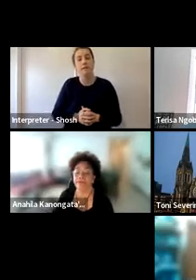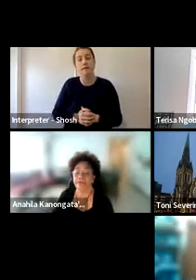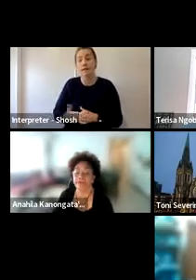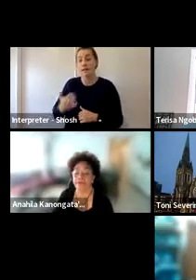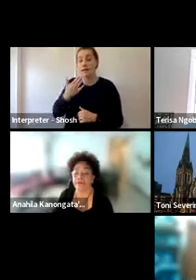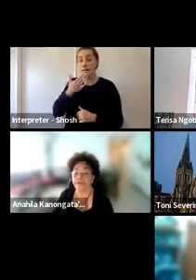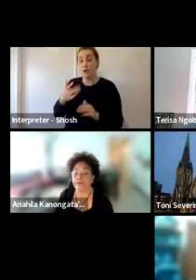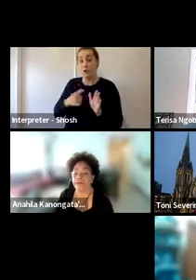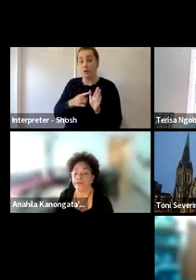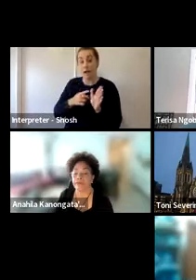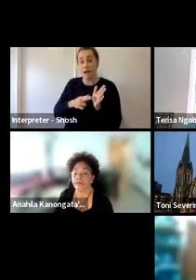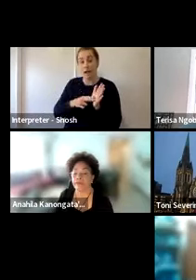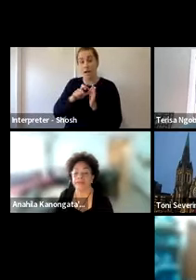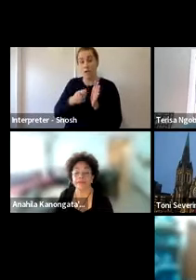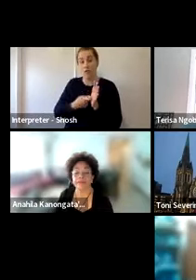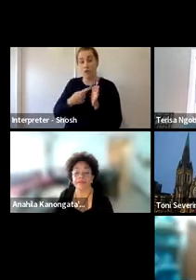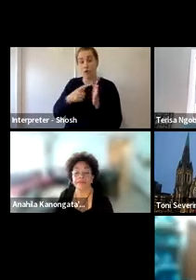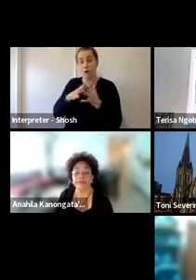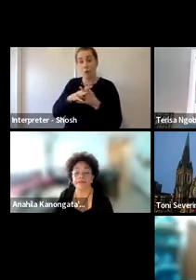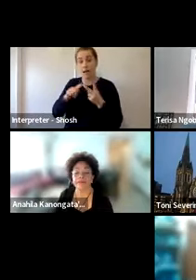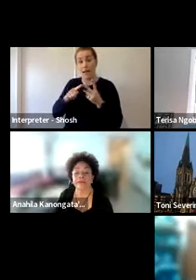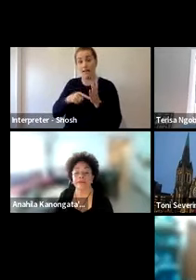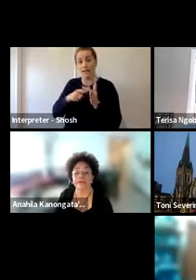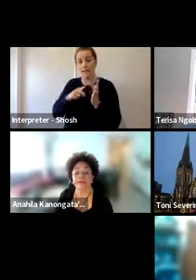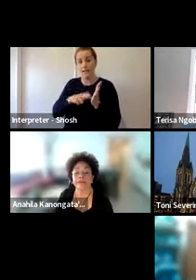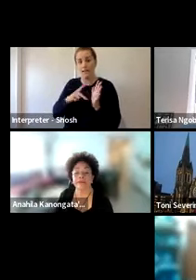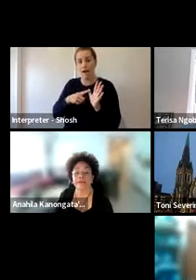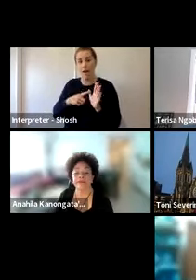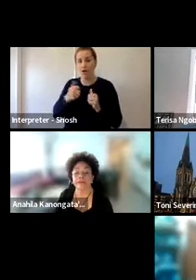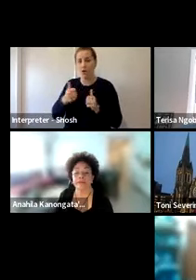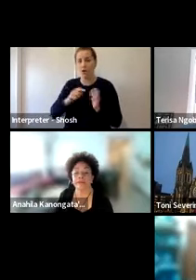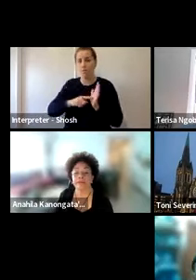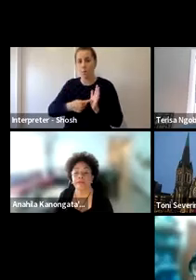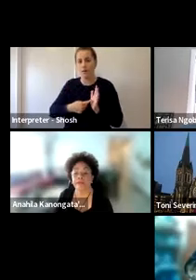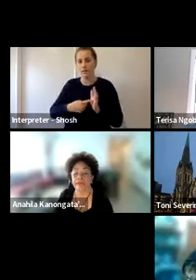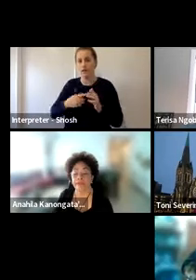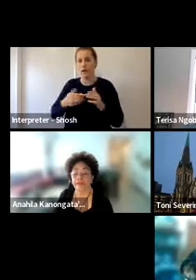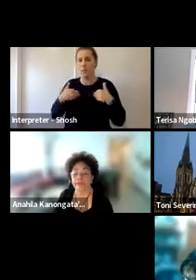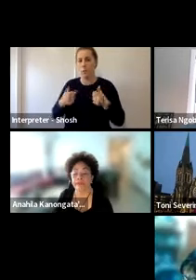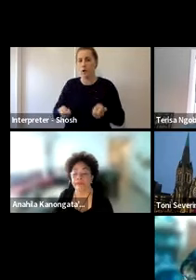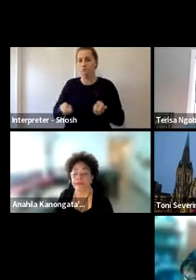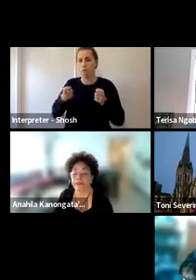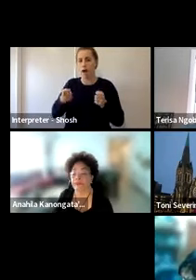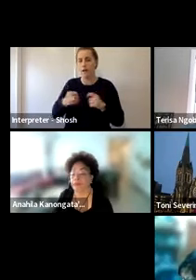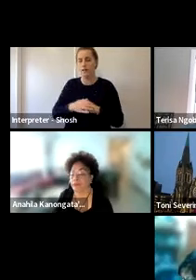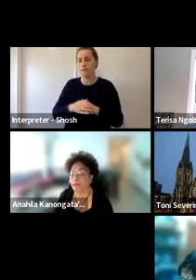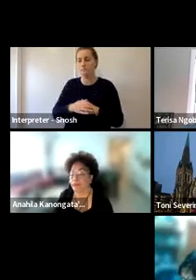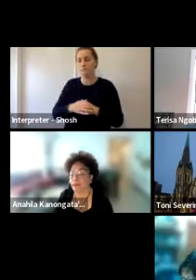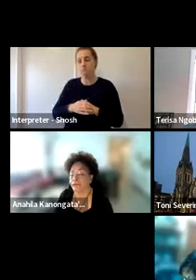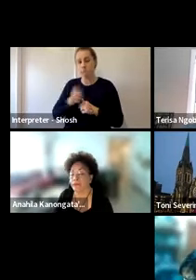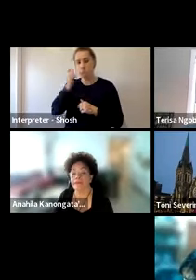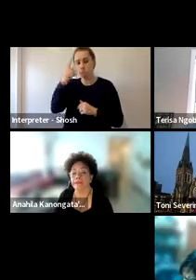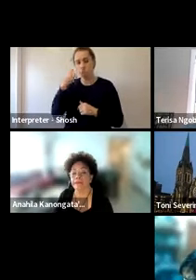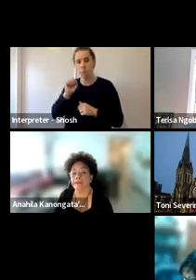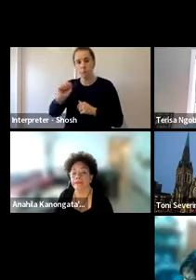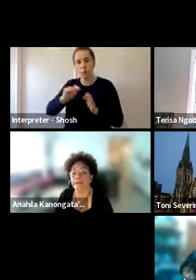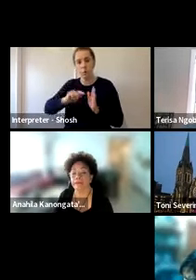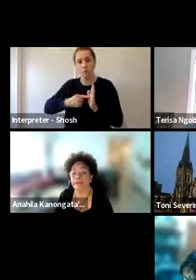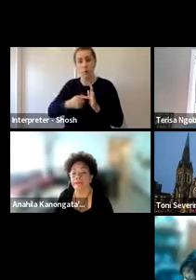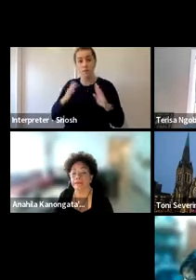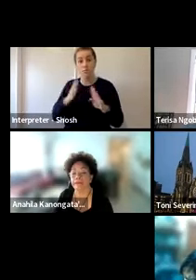Thanks, Andrew and Tina. Good points, well made. Thank you so much. And I take your point.